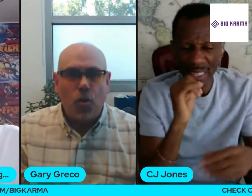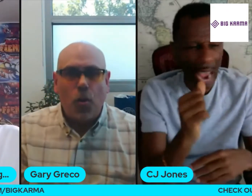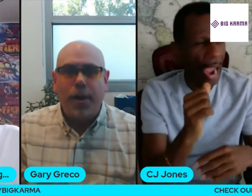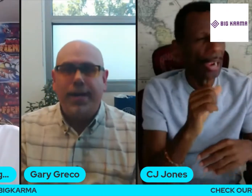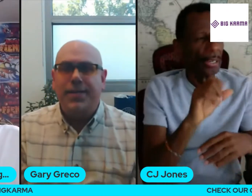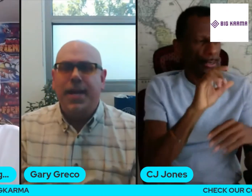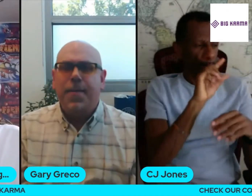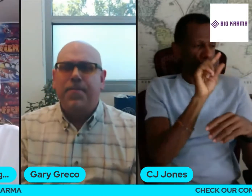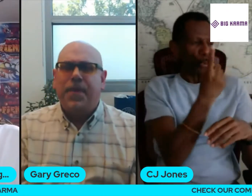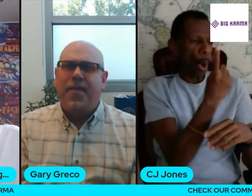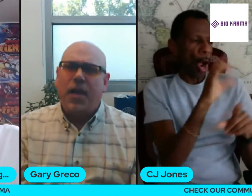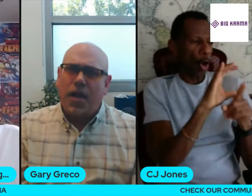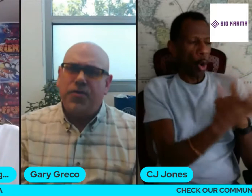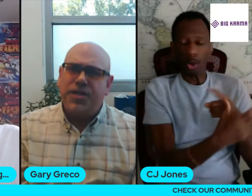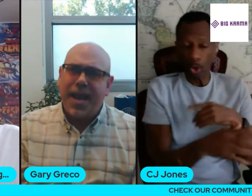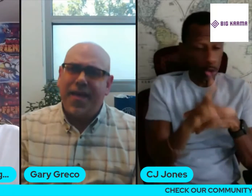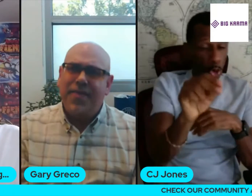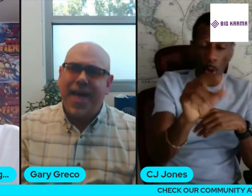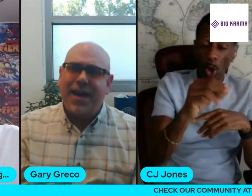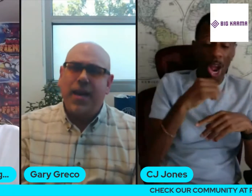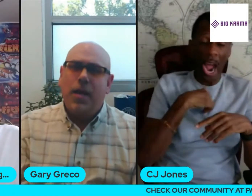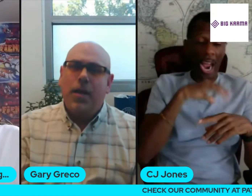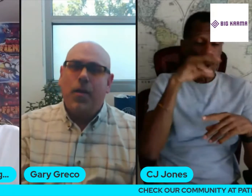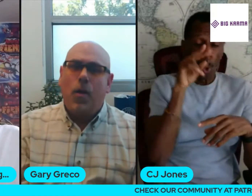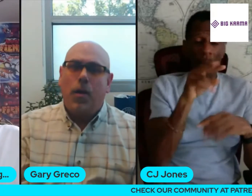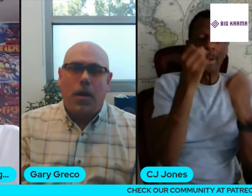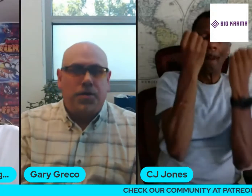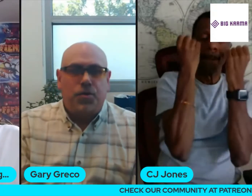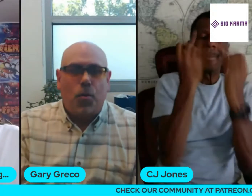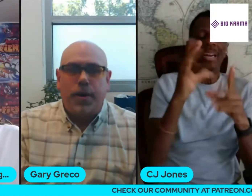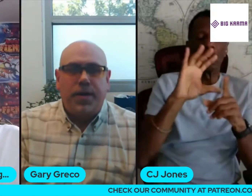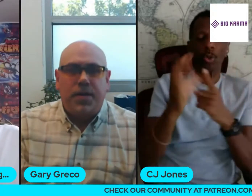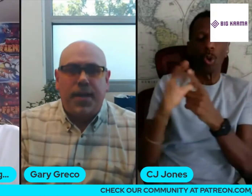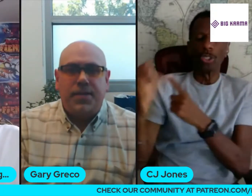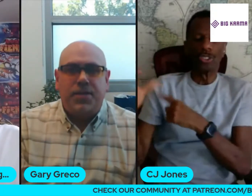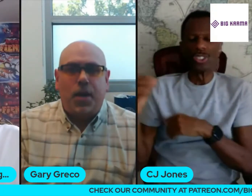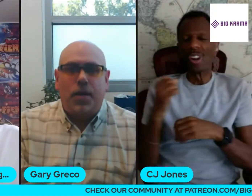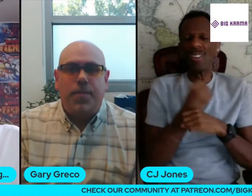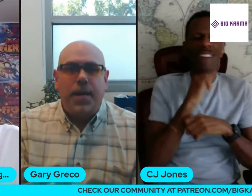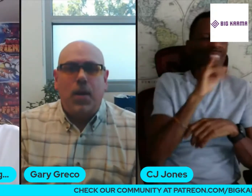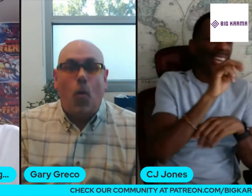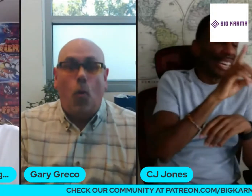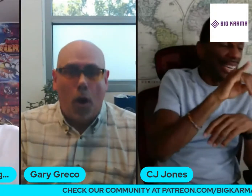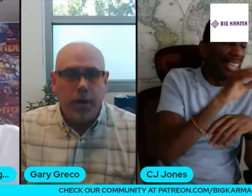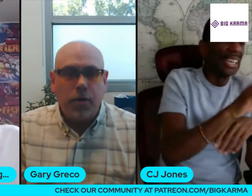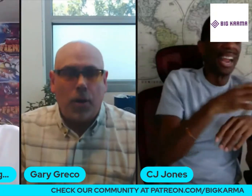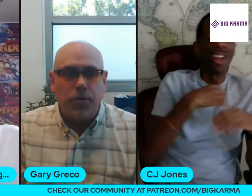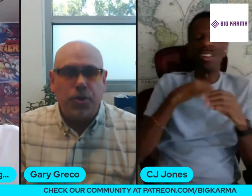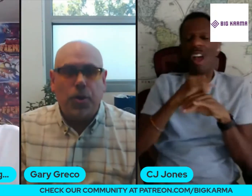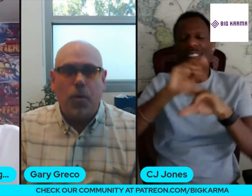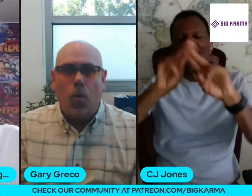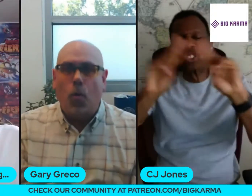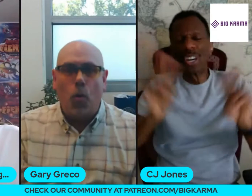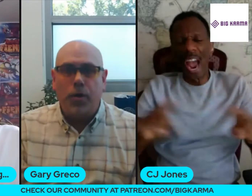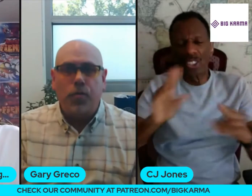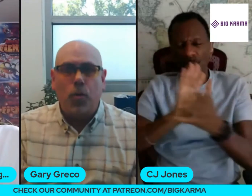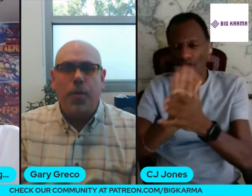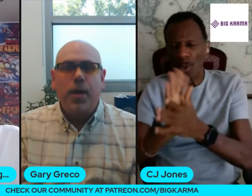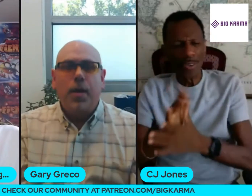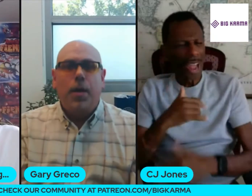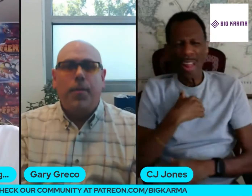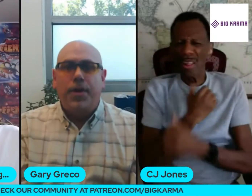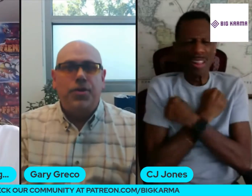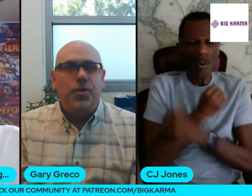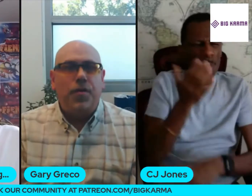everyone's stories, and they'll understand that a story doesn't necessarily mean one culture or one